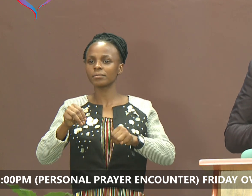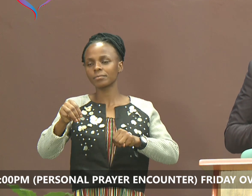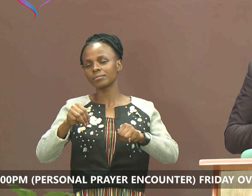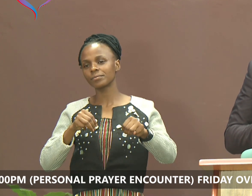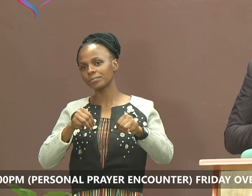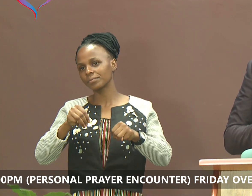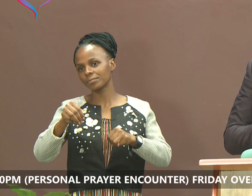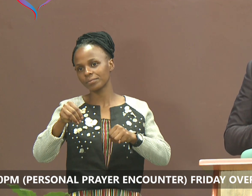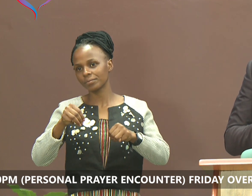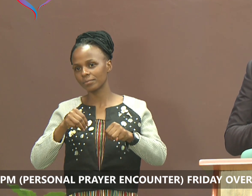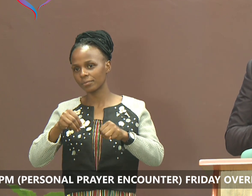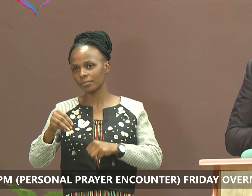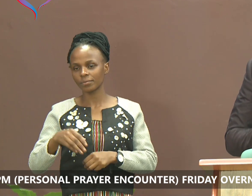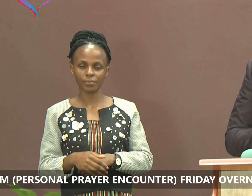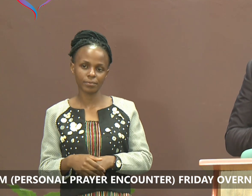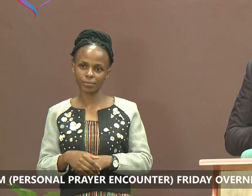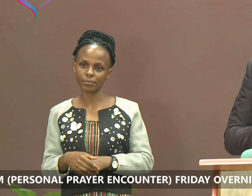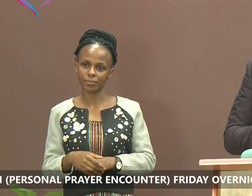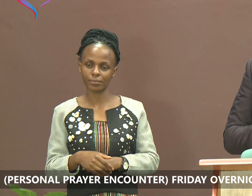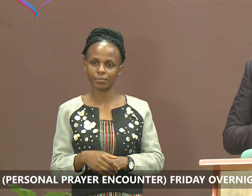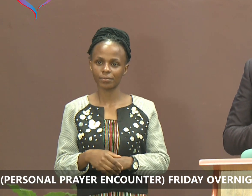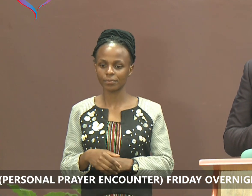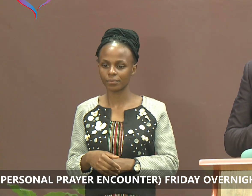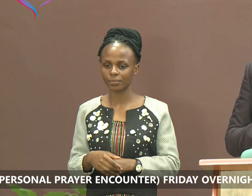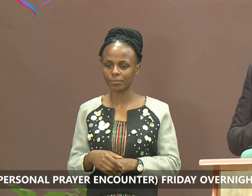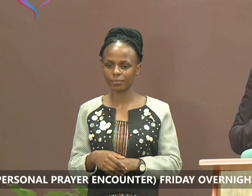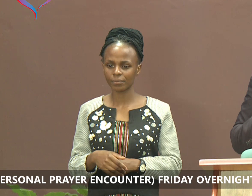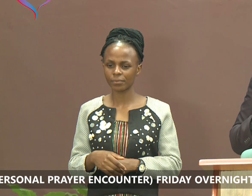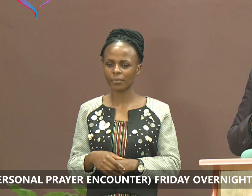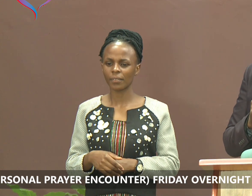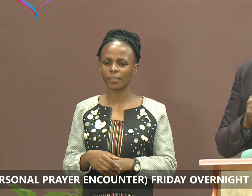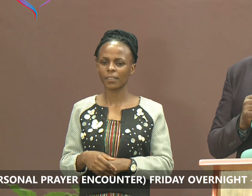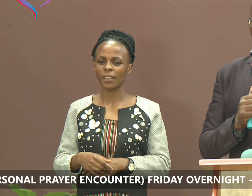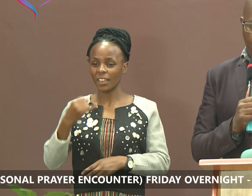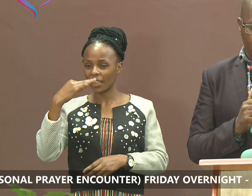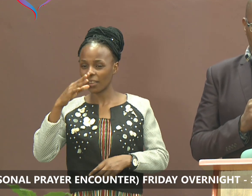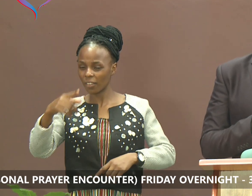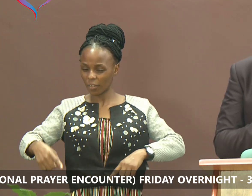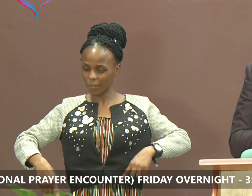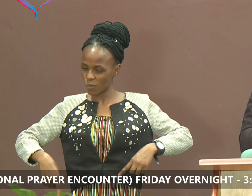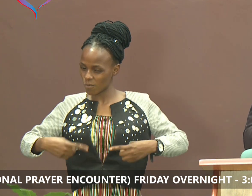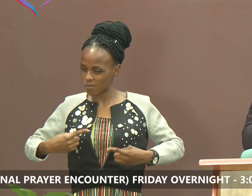Okujawebizibu. Obo kutereze nsonga zafe. Obo kutereze nsonga zafe. Oluyomba ganamu ne mchala wo.